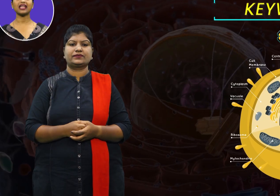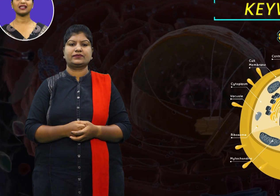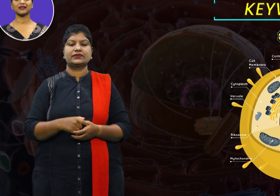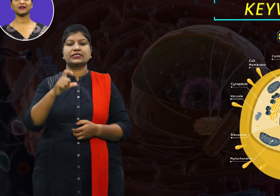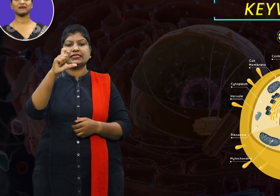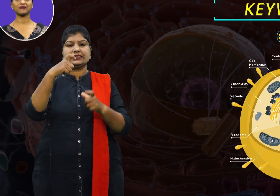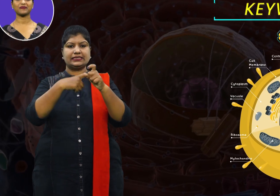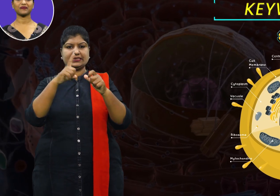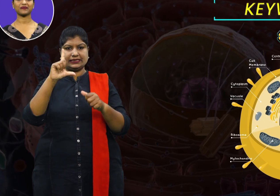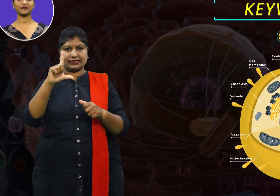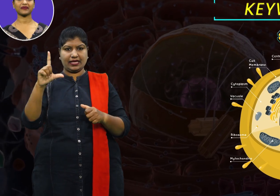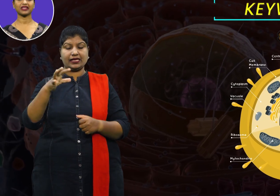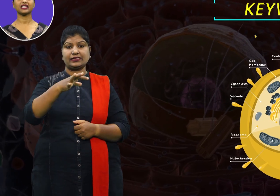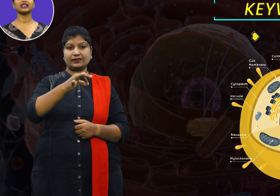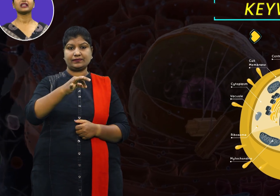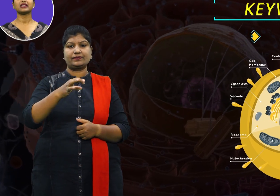cell,